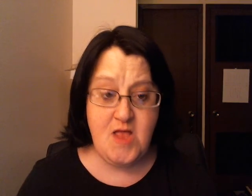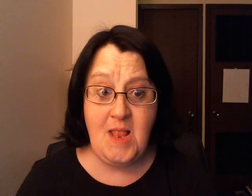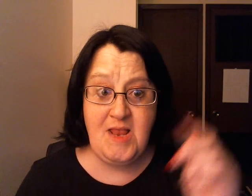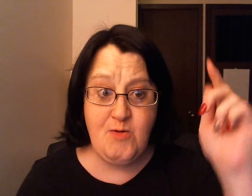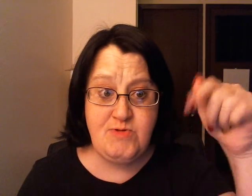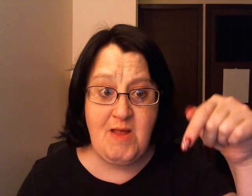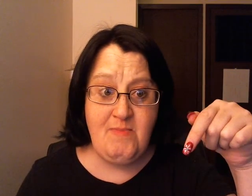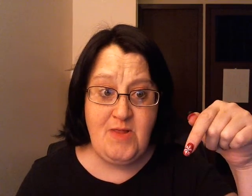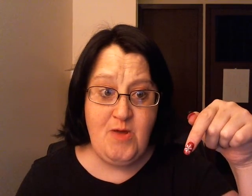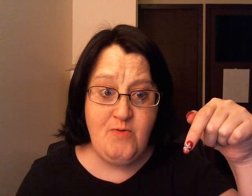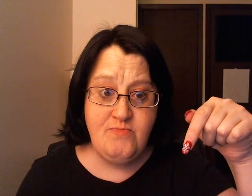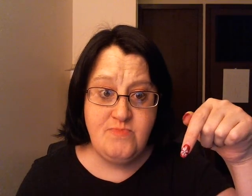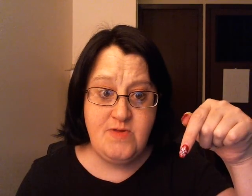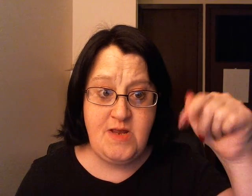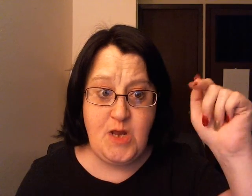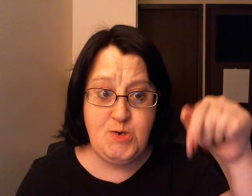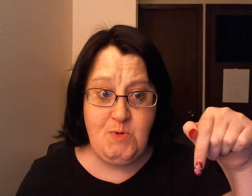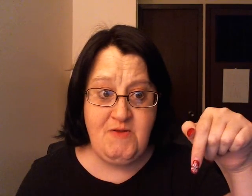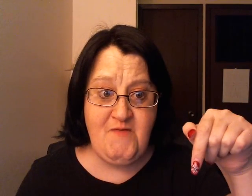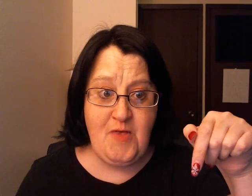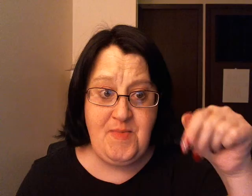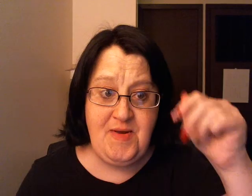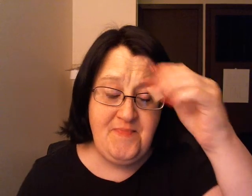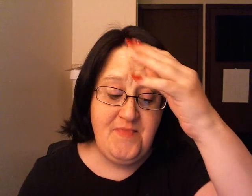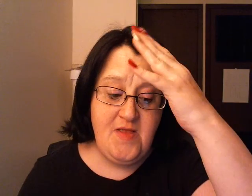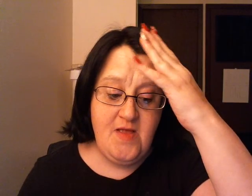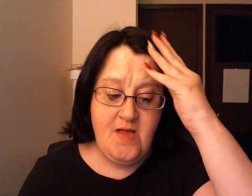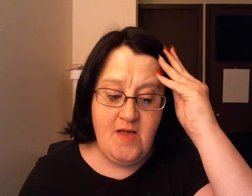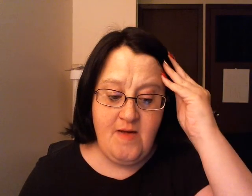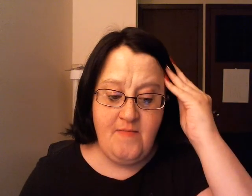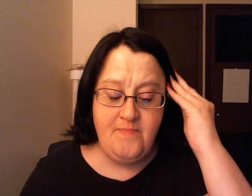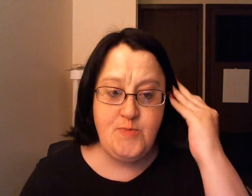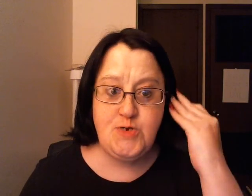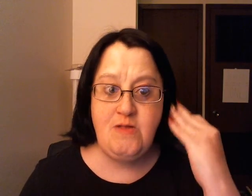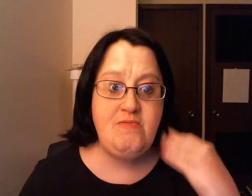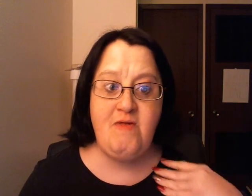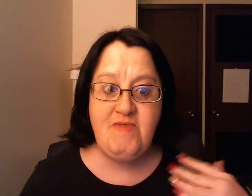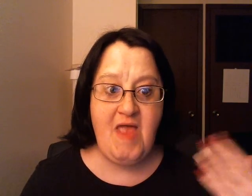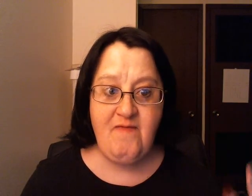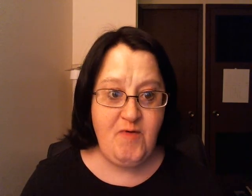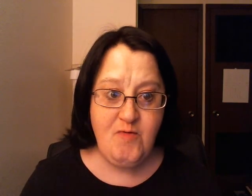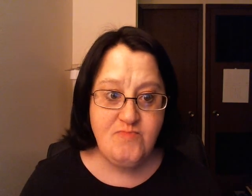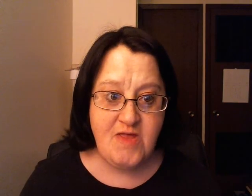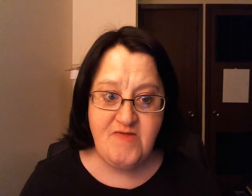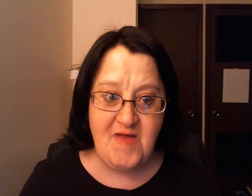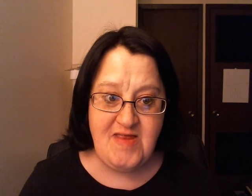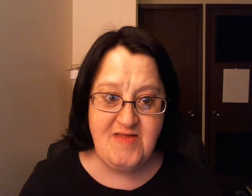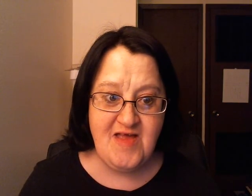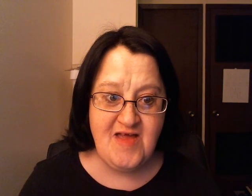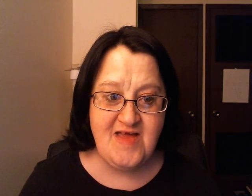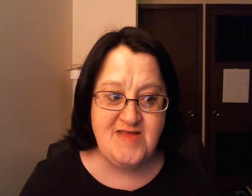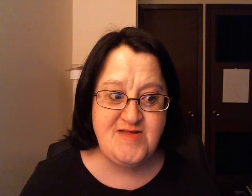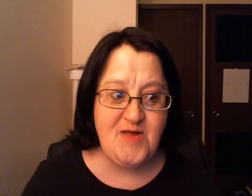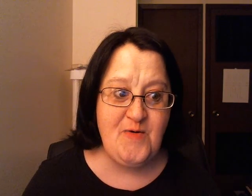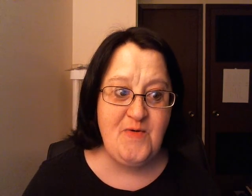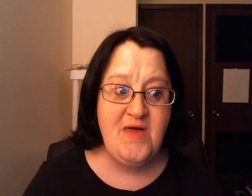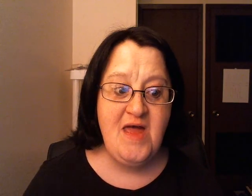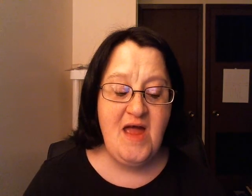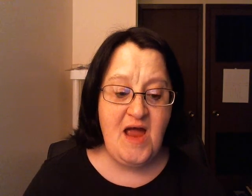so I'll link down below in case you want to follow me. Um, which I'd love to have you. That's fine. Uh, so I